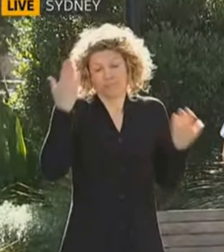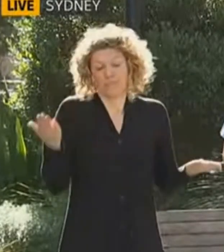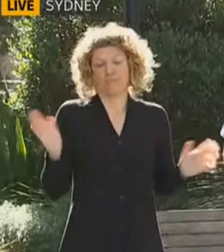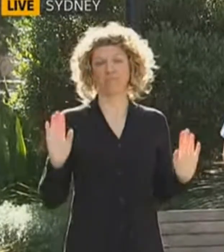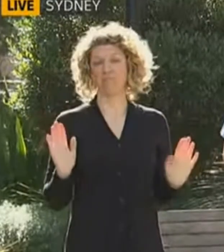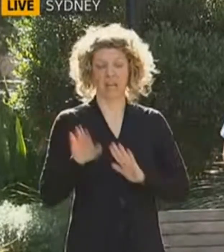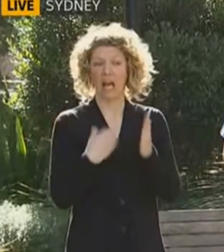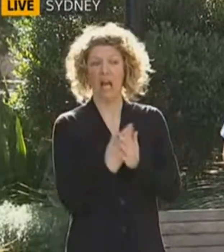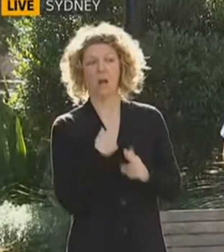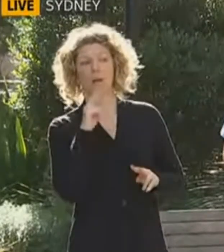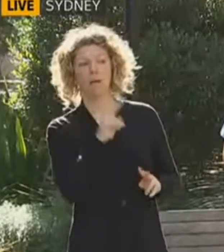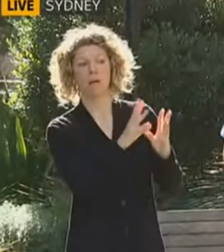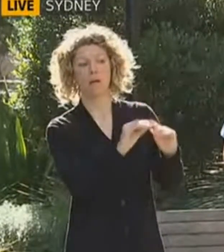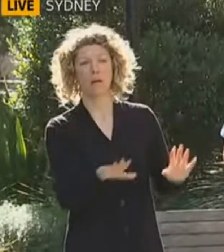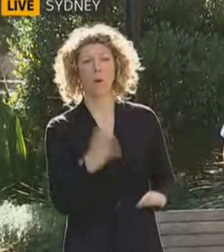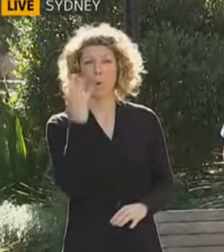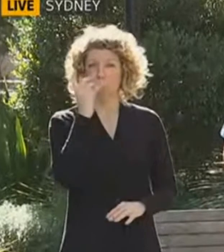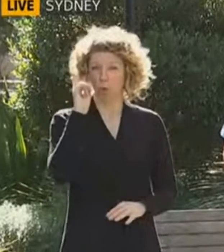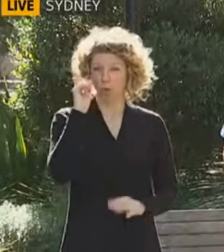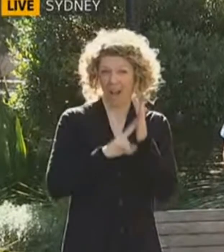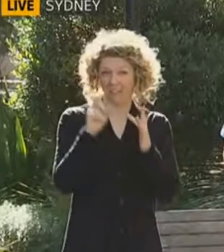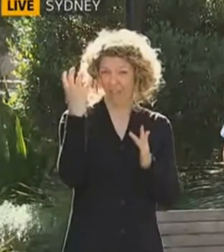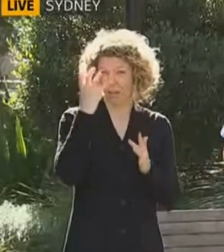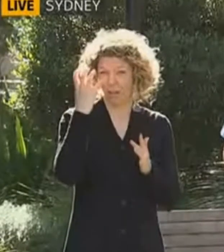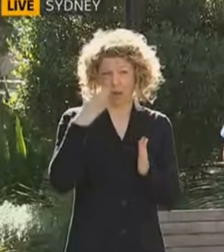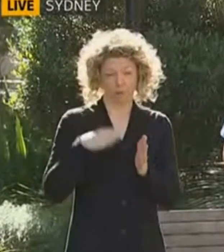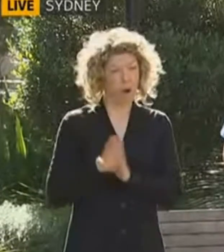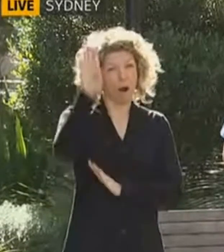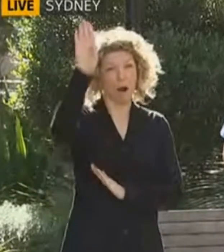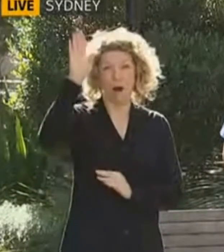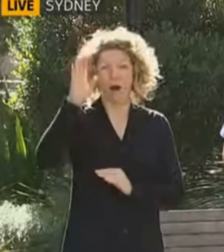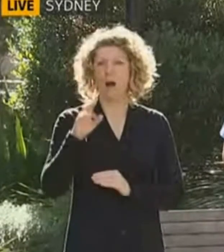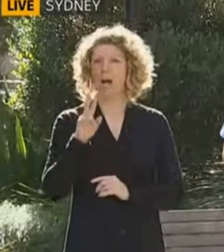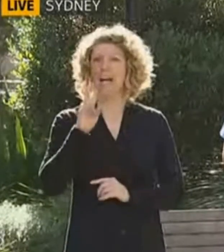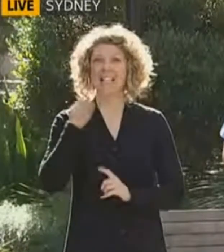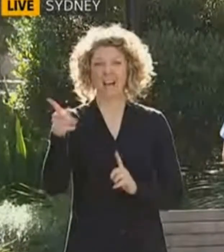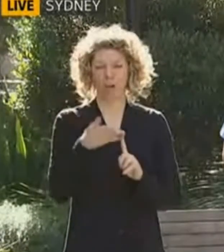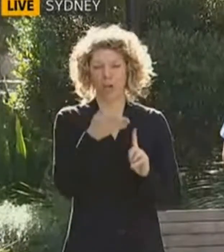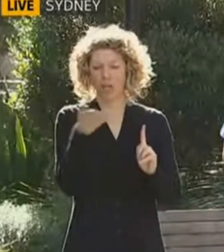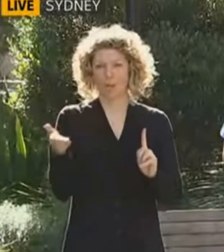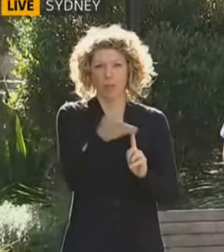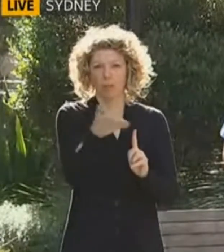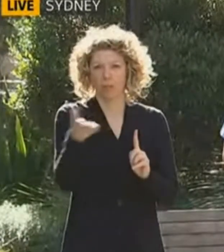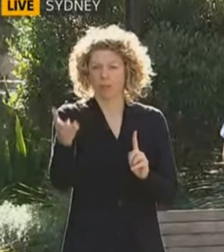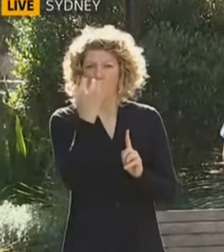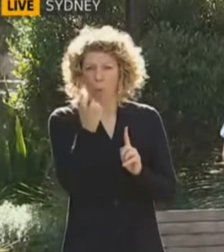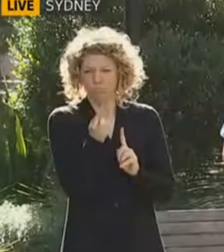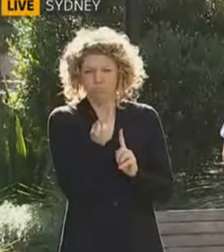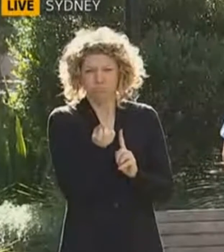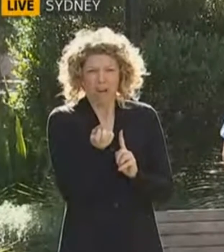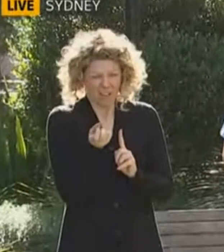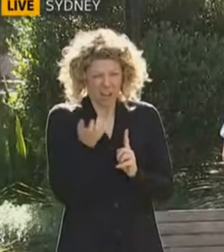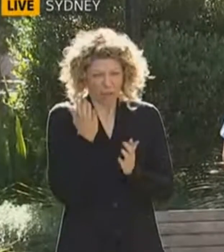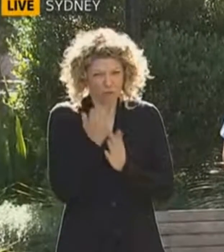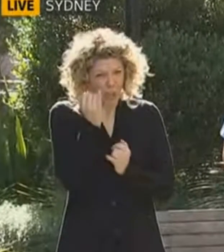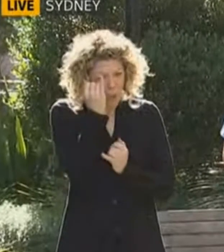advice, and I hope to see, I mean, the numbers today are concerning because it shows the replication factor, or the R factor, is increasing in terms of how many people with the virus are passing